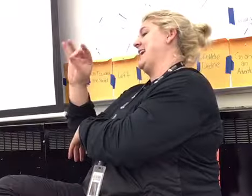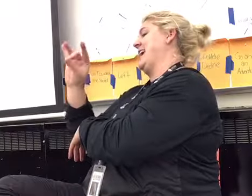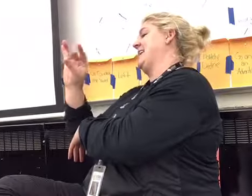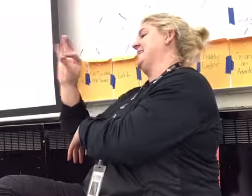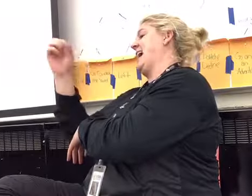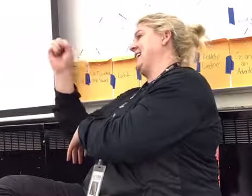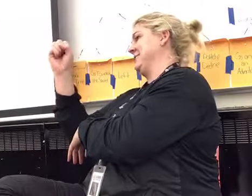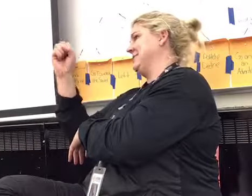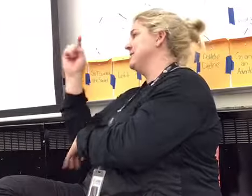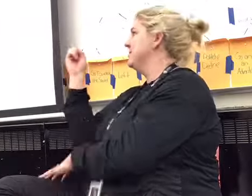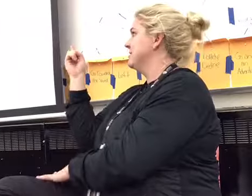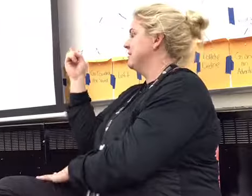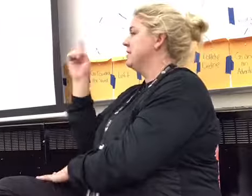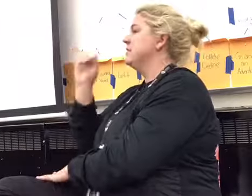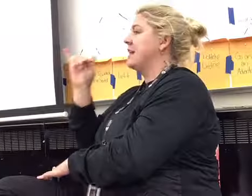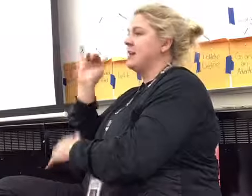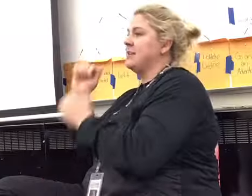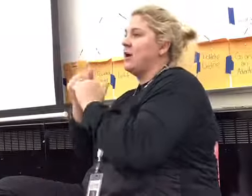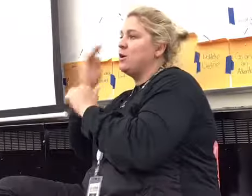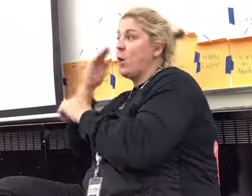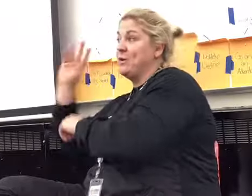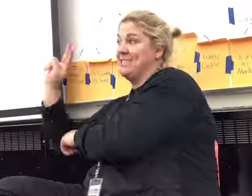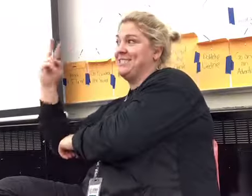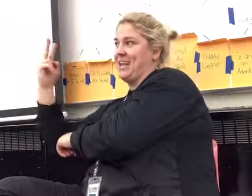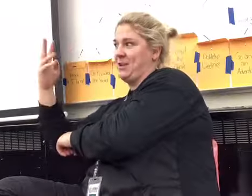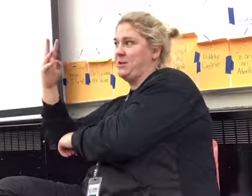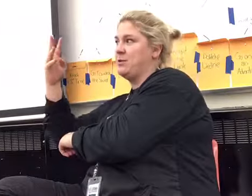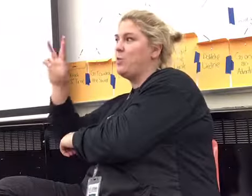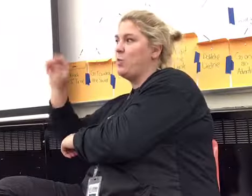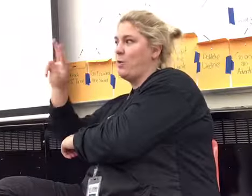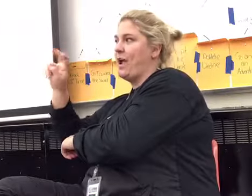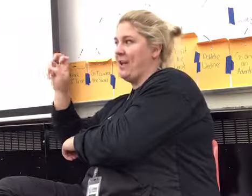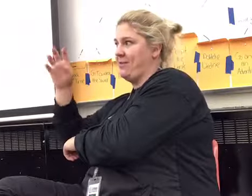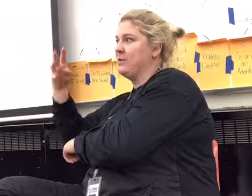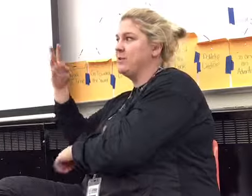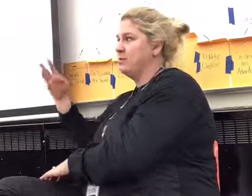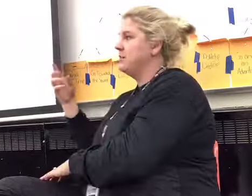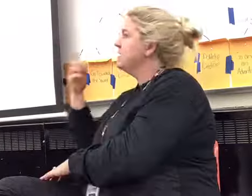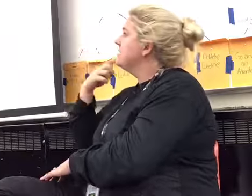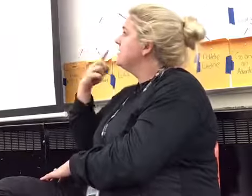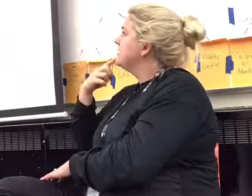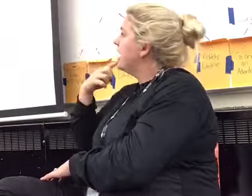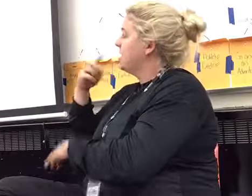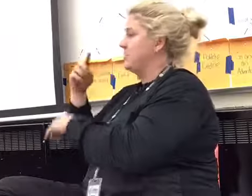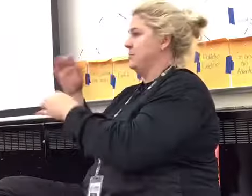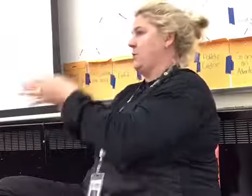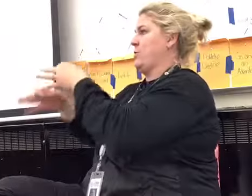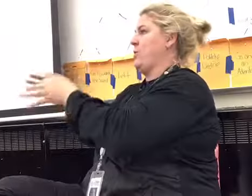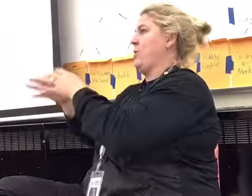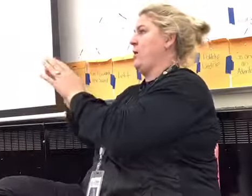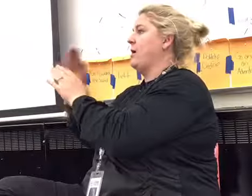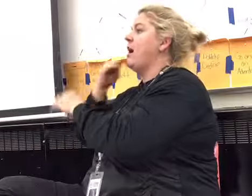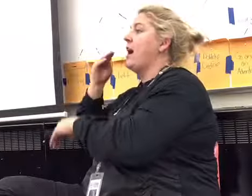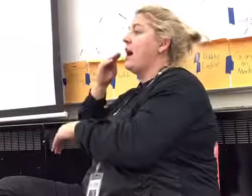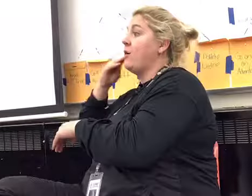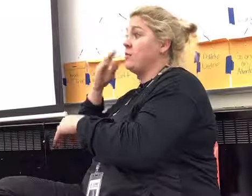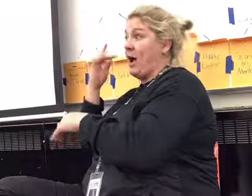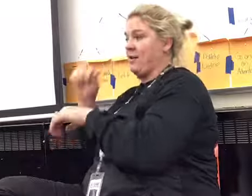that, that's how you know it's the second wave of immigration. But if you notice, it says poorhouse. That's because they're sending money back home. Now, the other